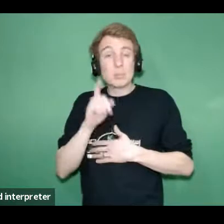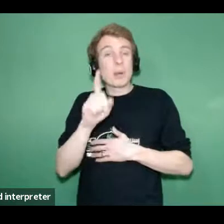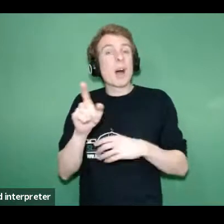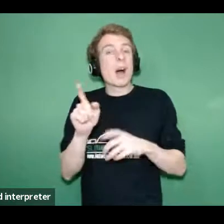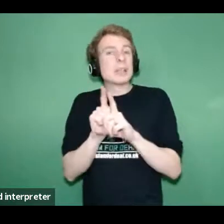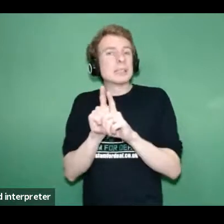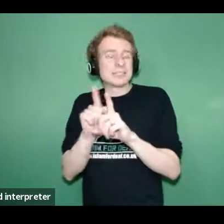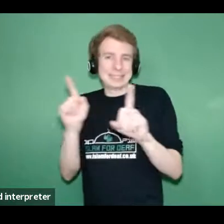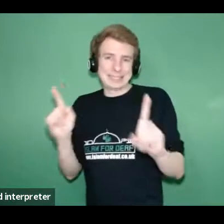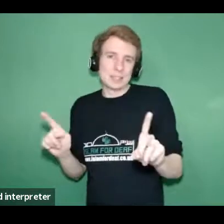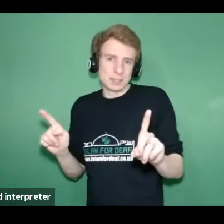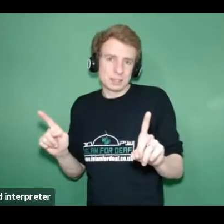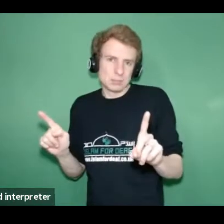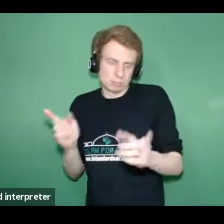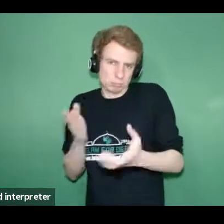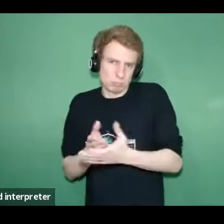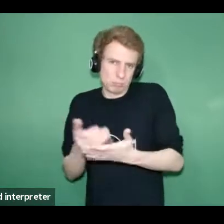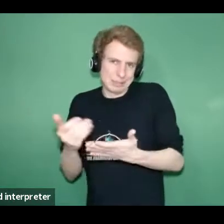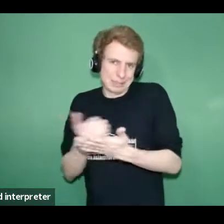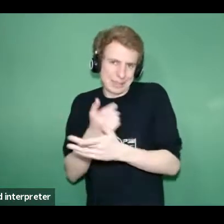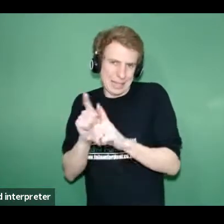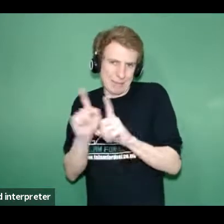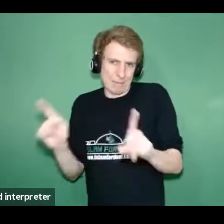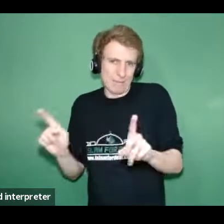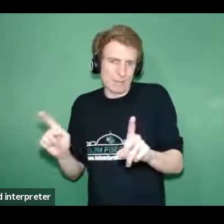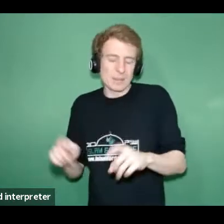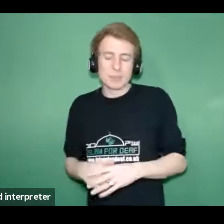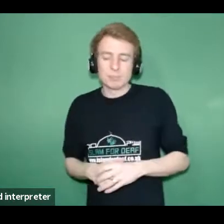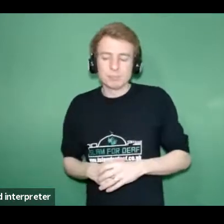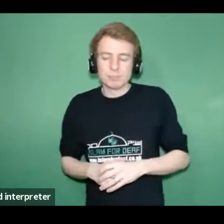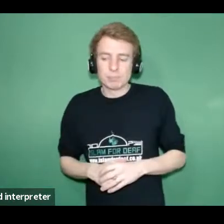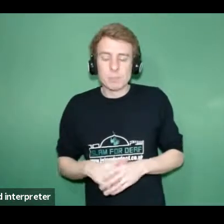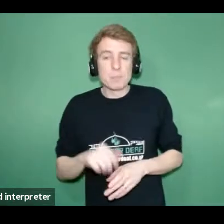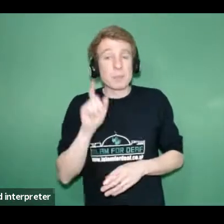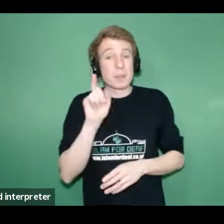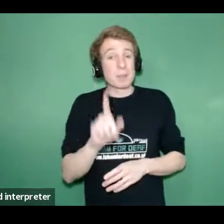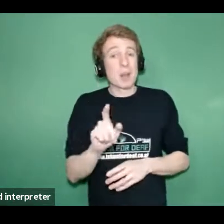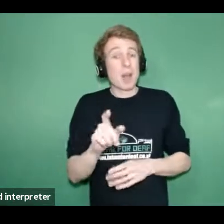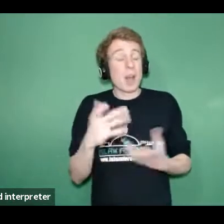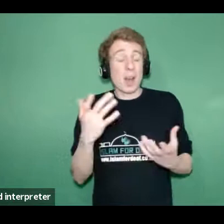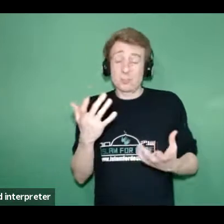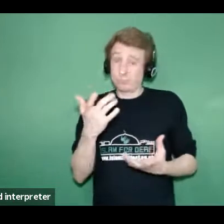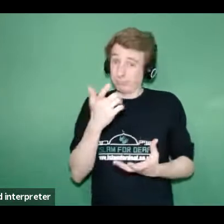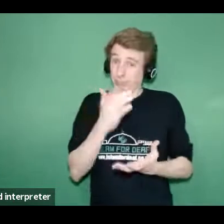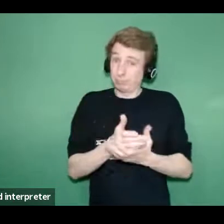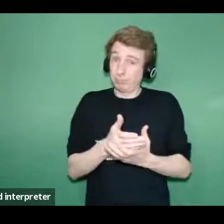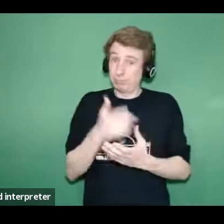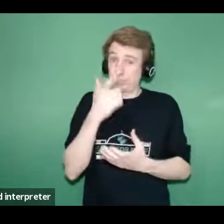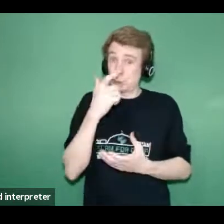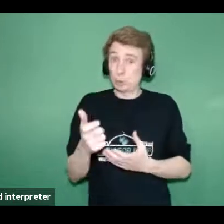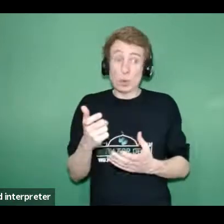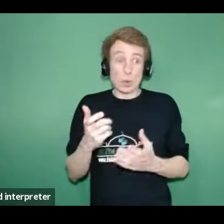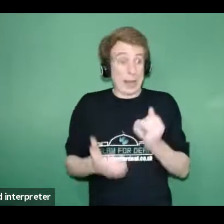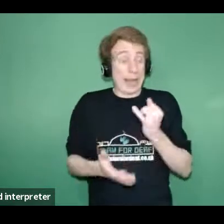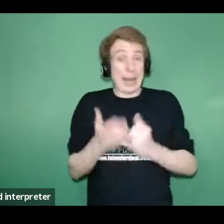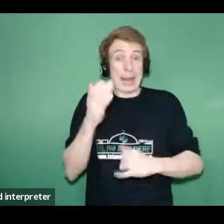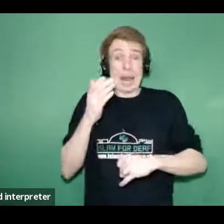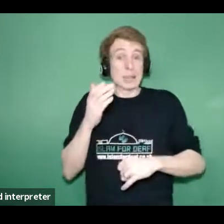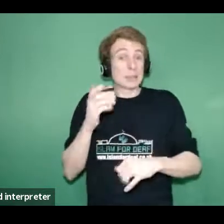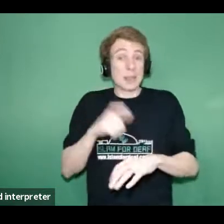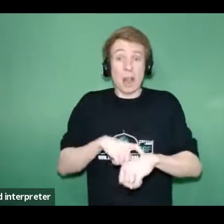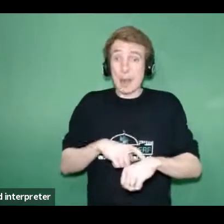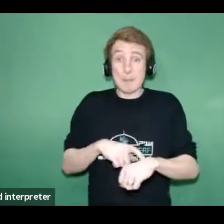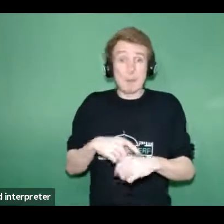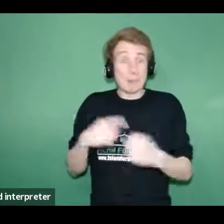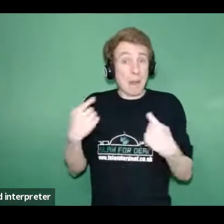should attend with the feeling that this really could be our last year of standing in the masajid, because who knows if next